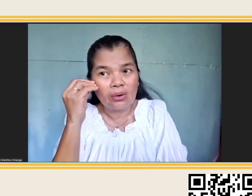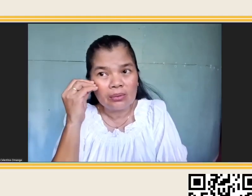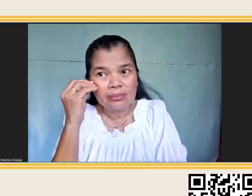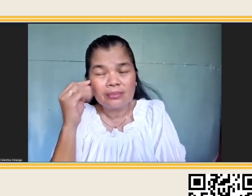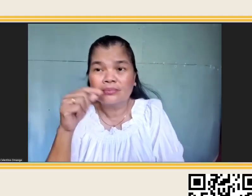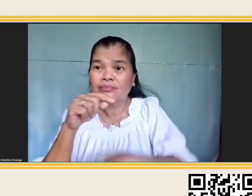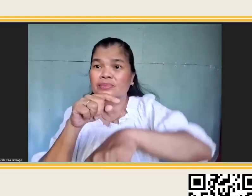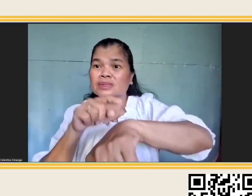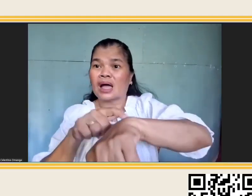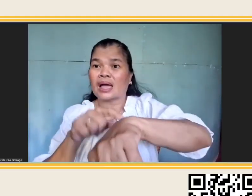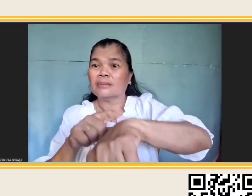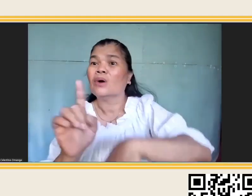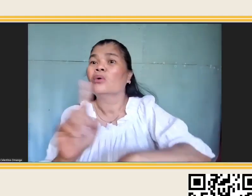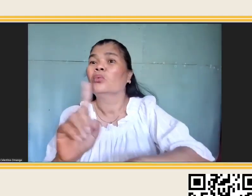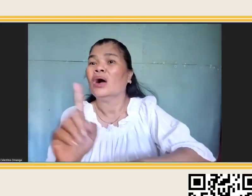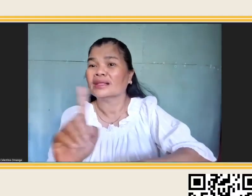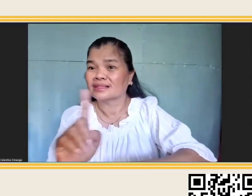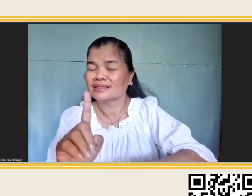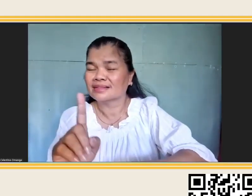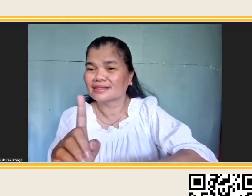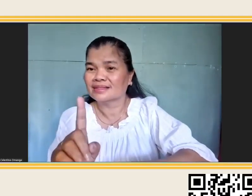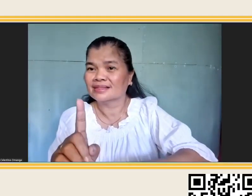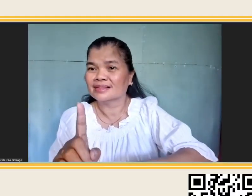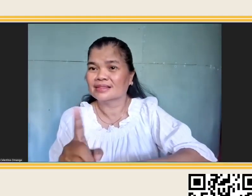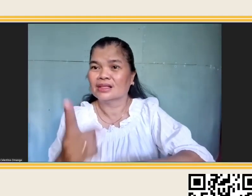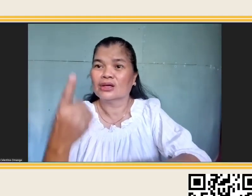Going home. Time. What?